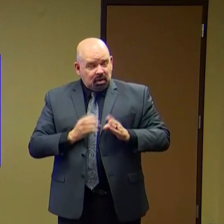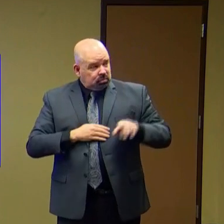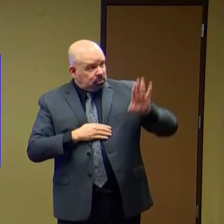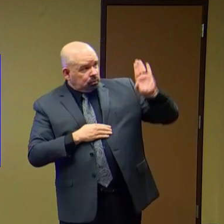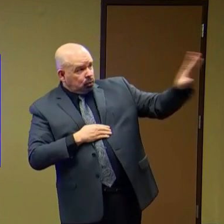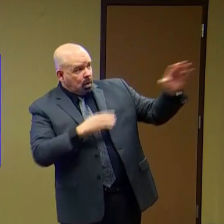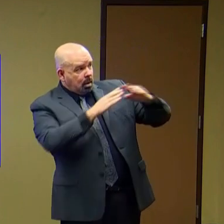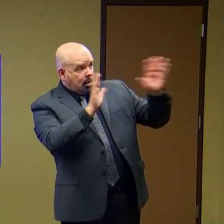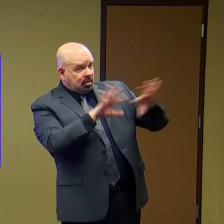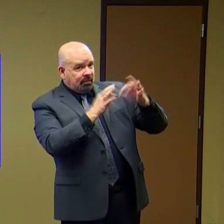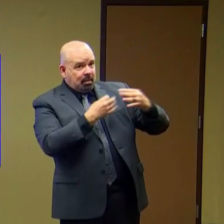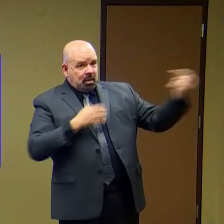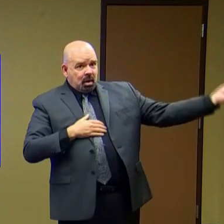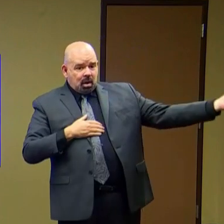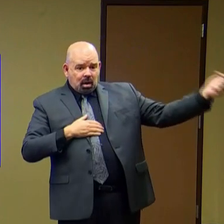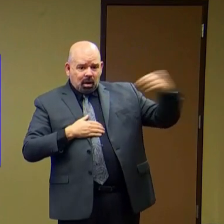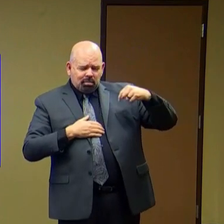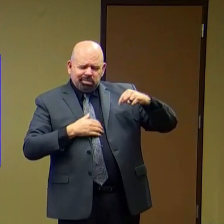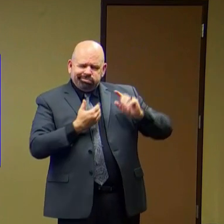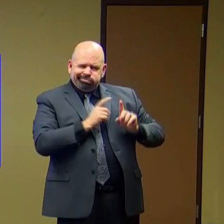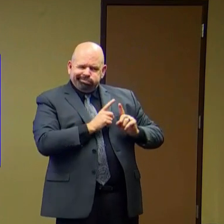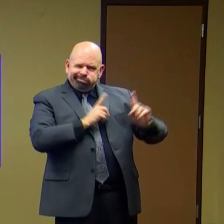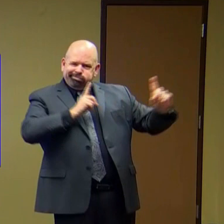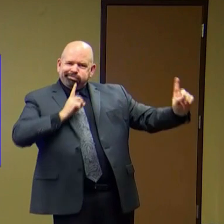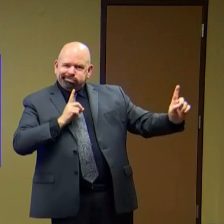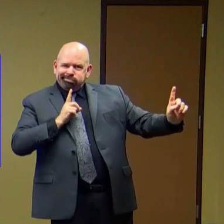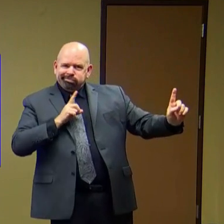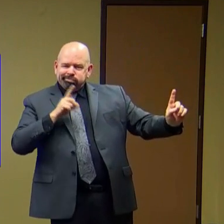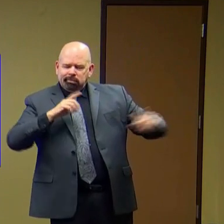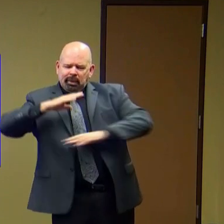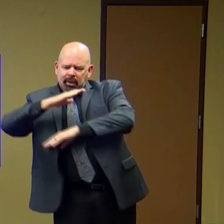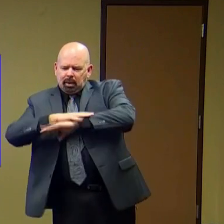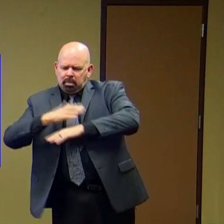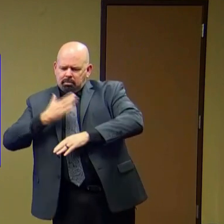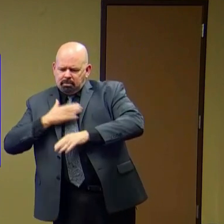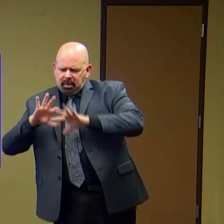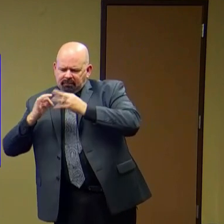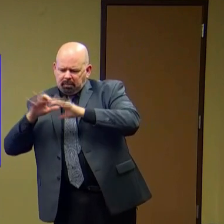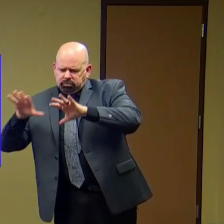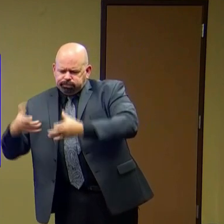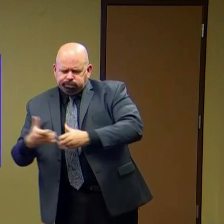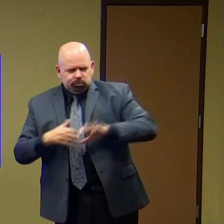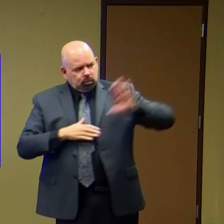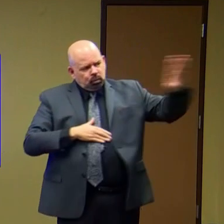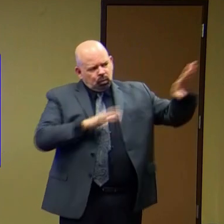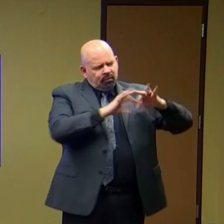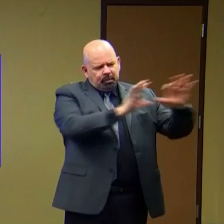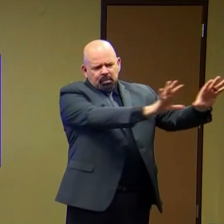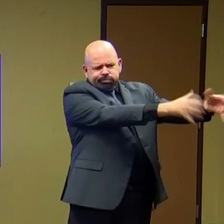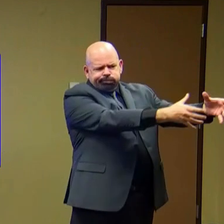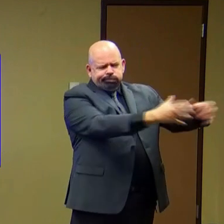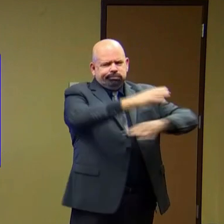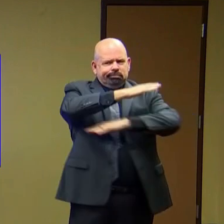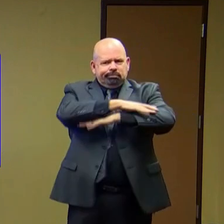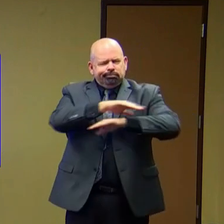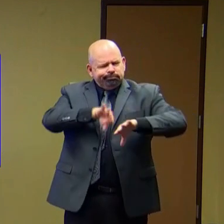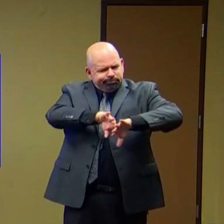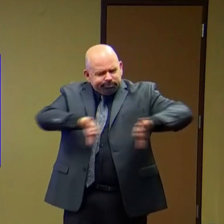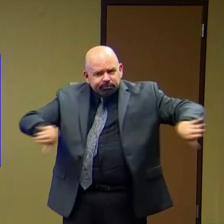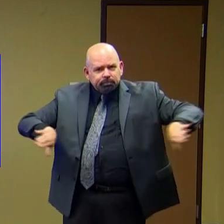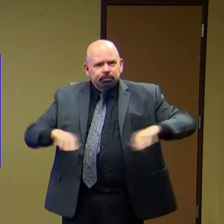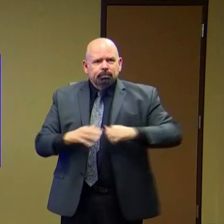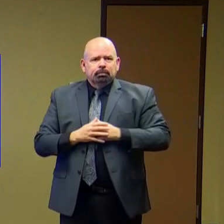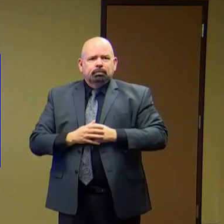that, please have them sit at their own tables. Okay, so set up a card table for one